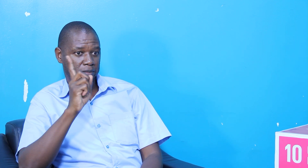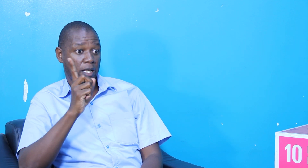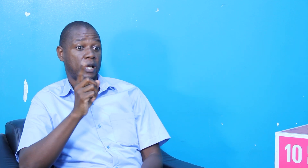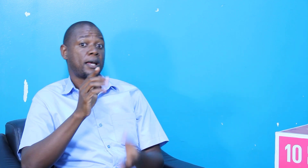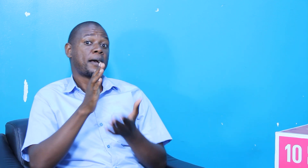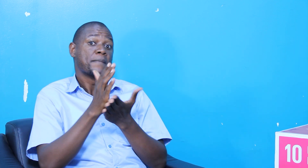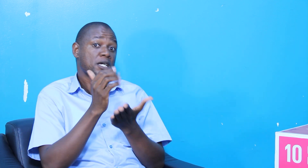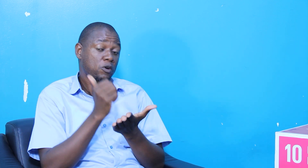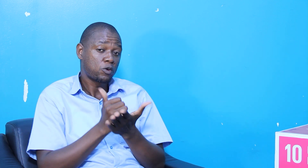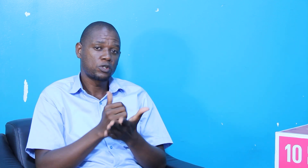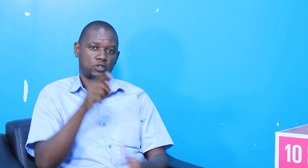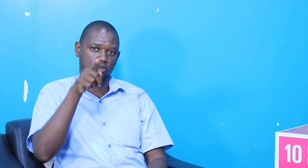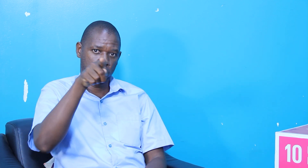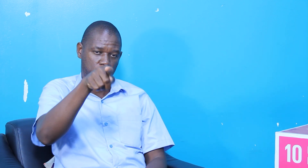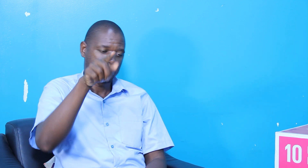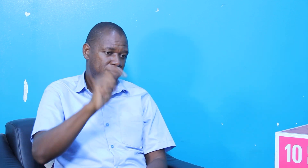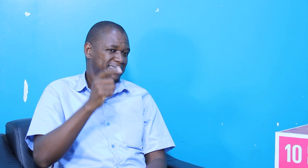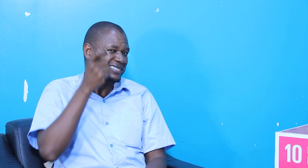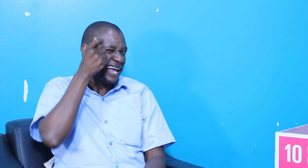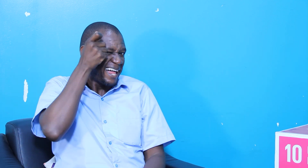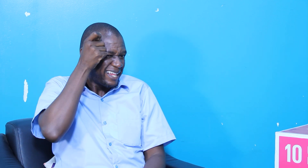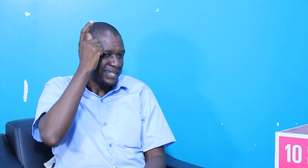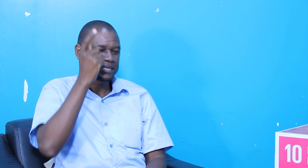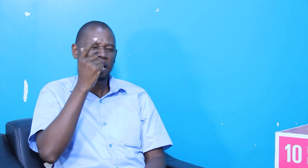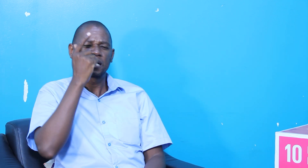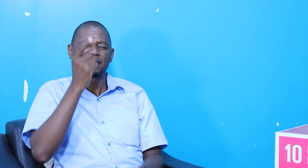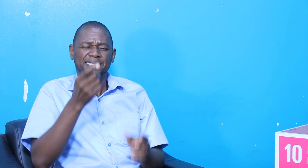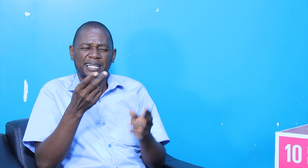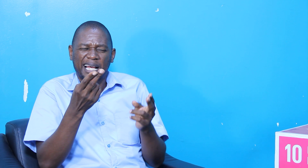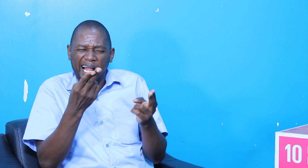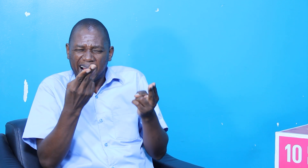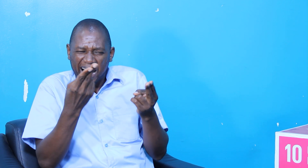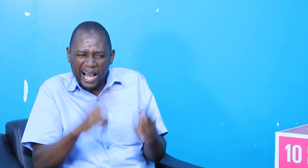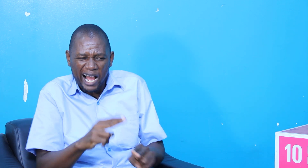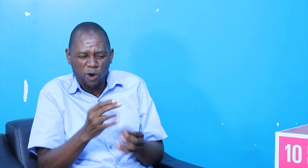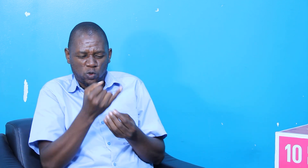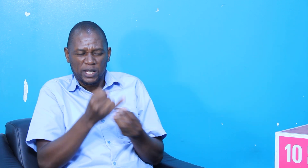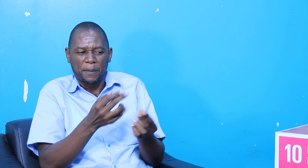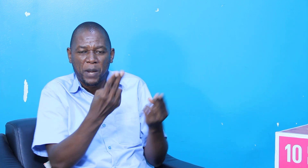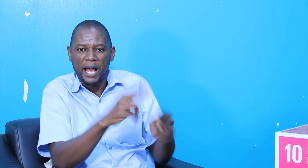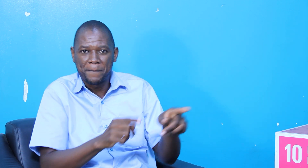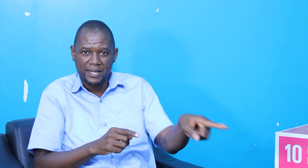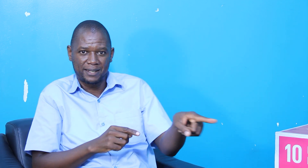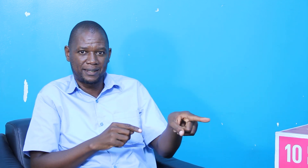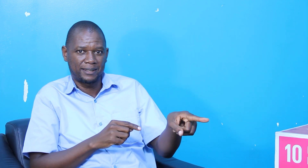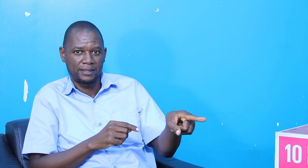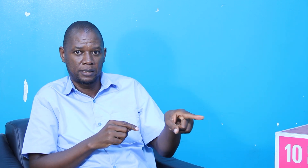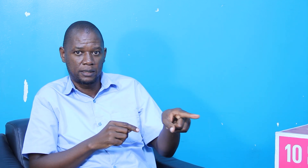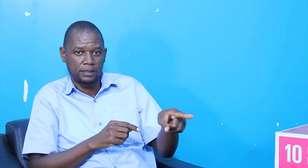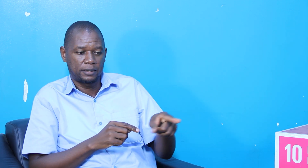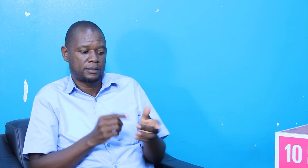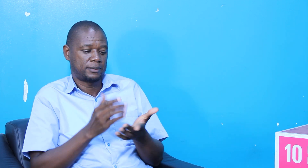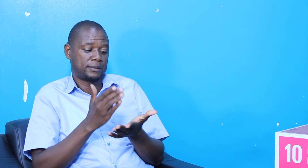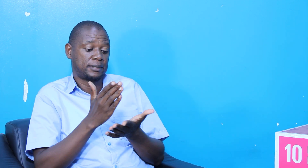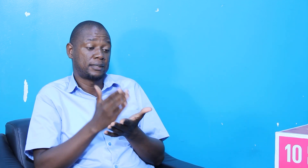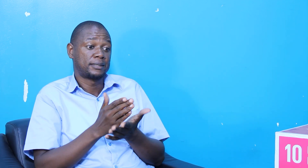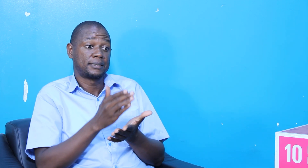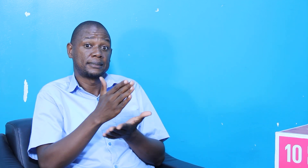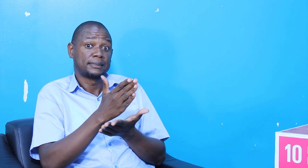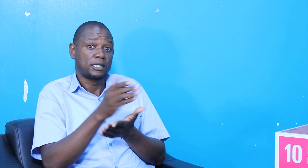You'll be like, you have AIDS. No, it's not right, because you must understand what happened for this person to